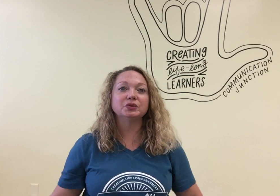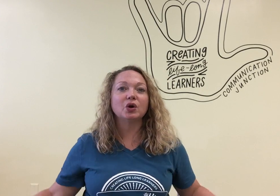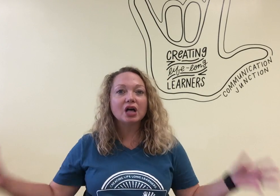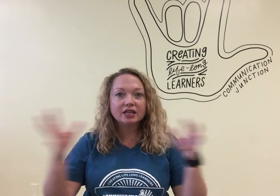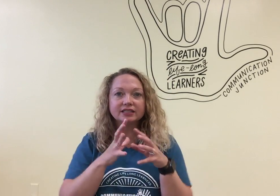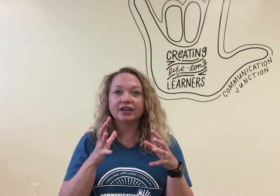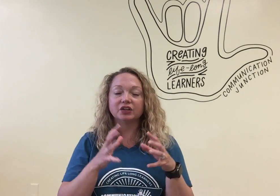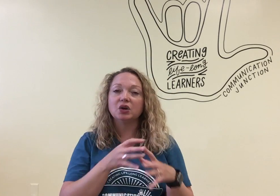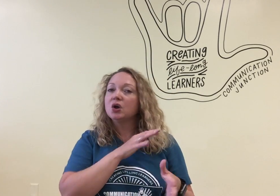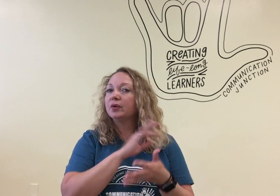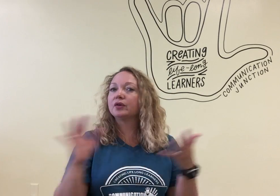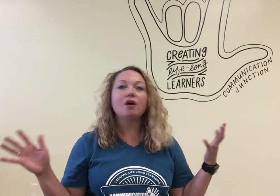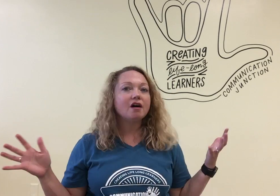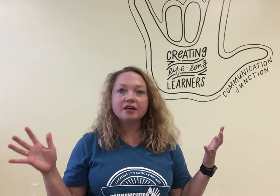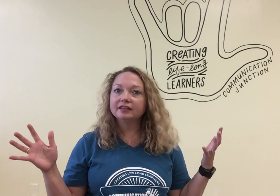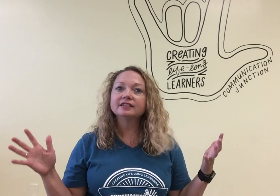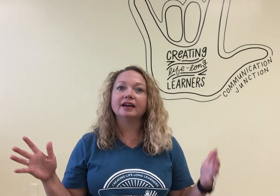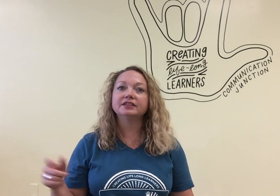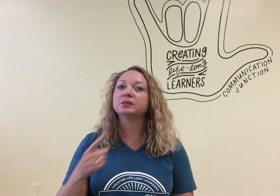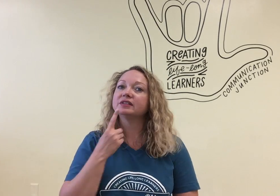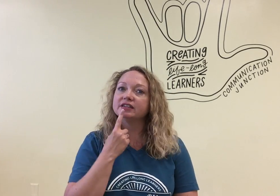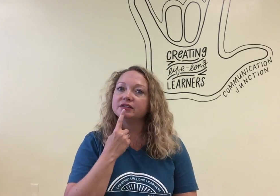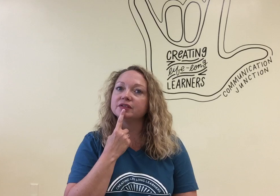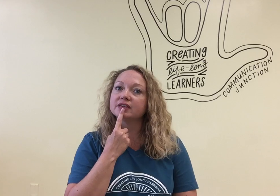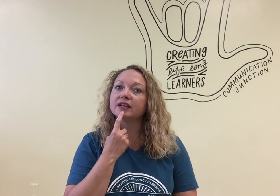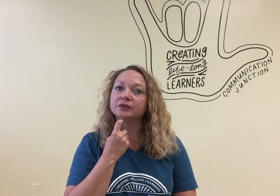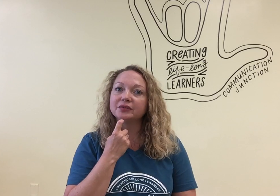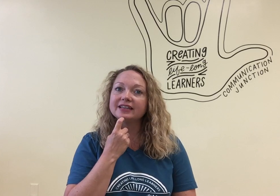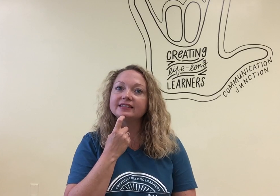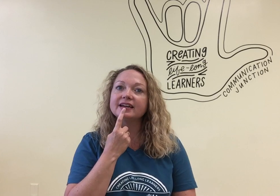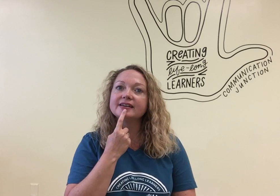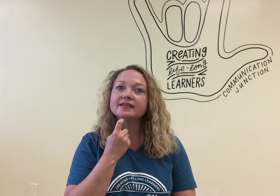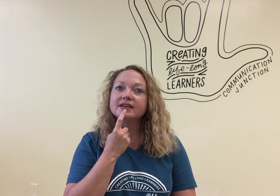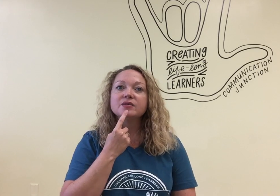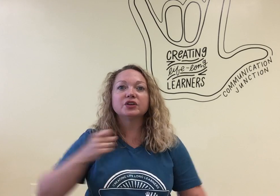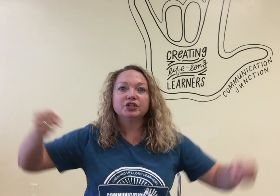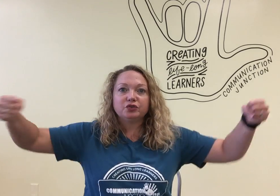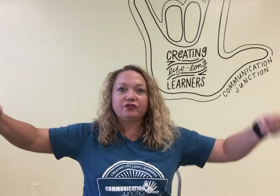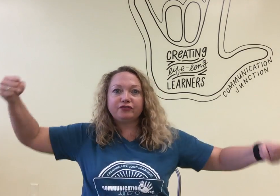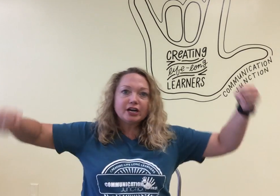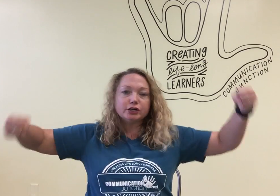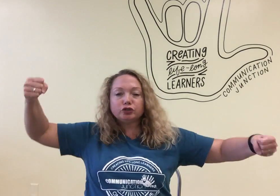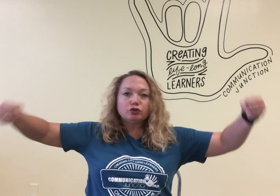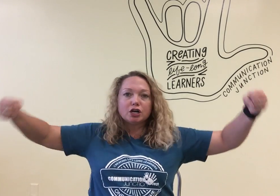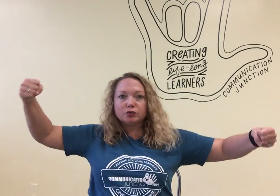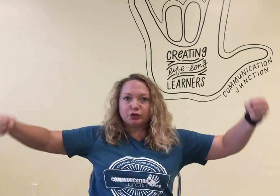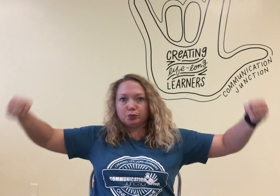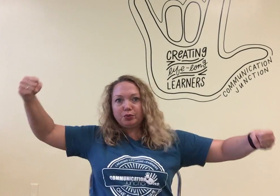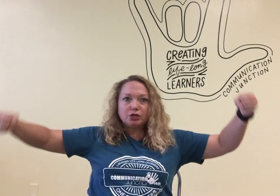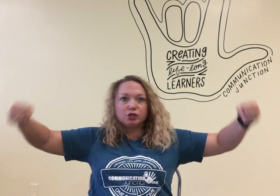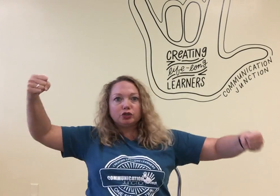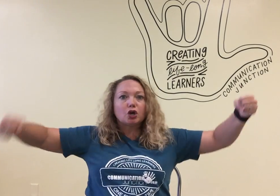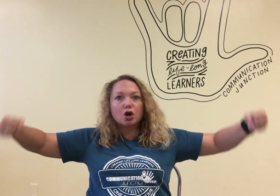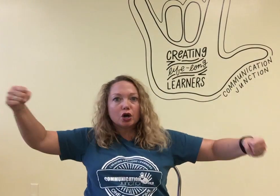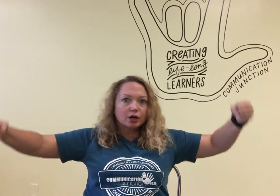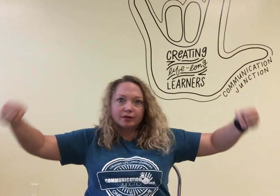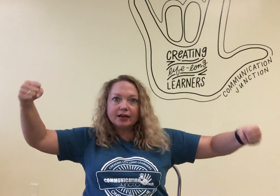it all together with all the signs. So we're gonna do the color red sign. We're gonna do fire truck, which is a big car, right?